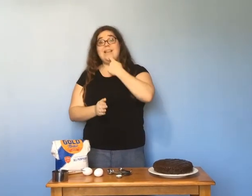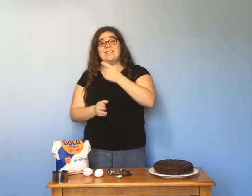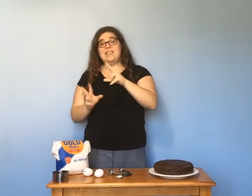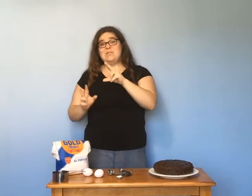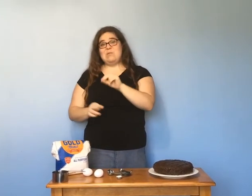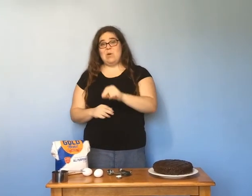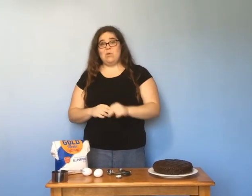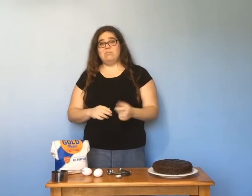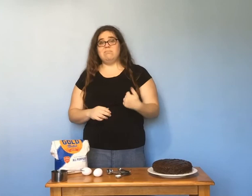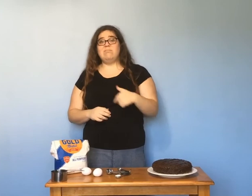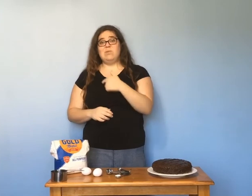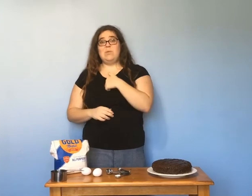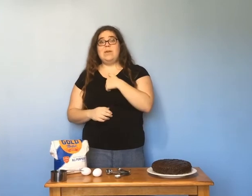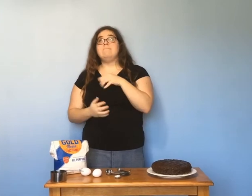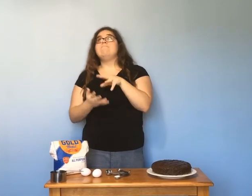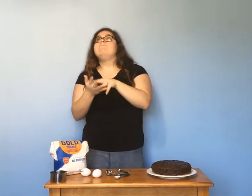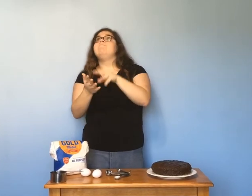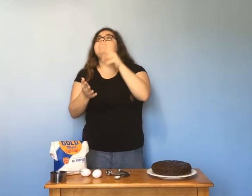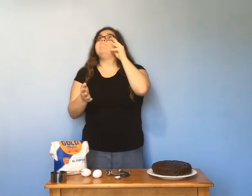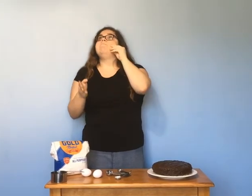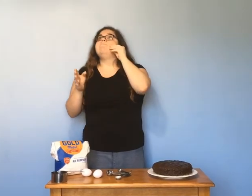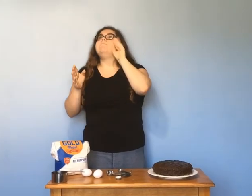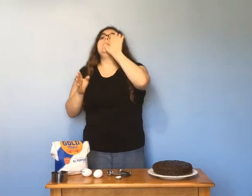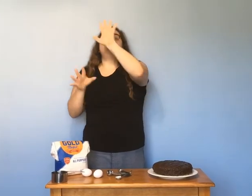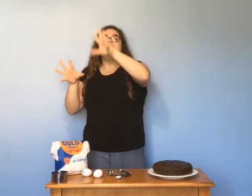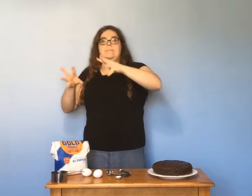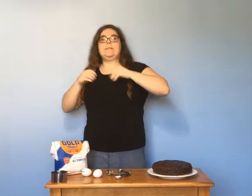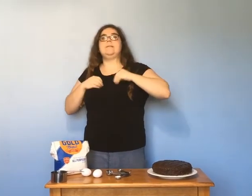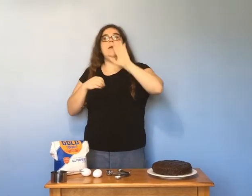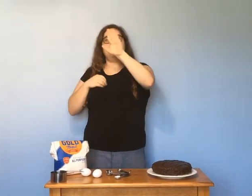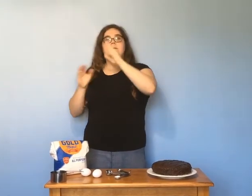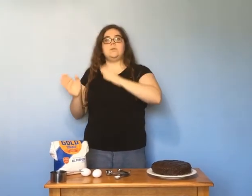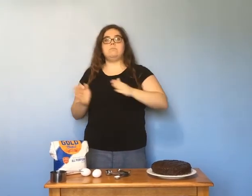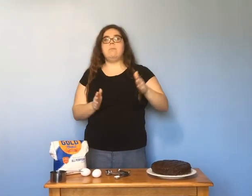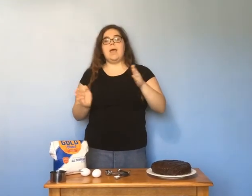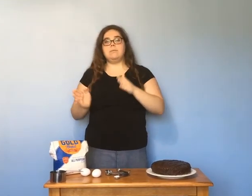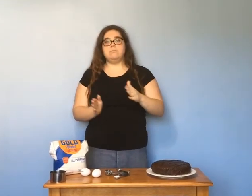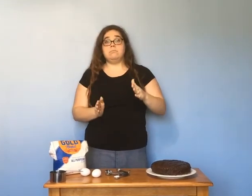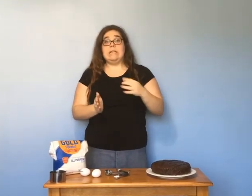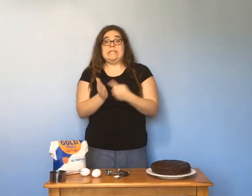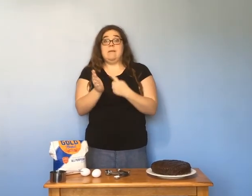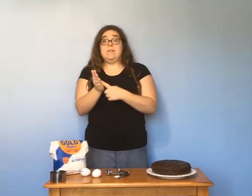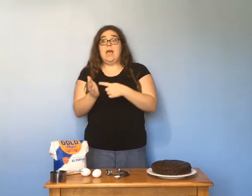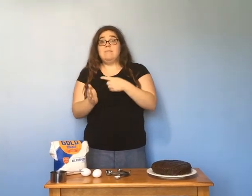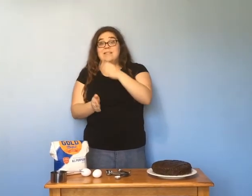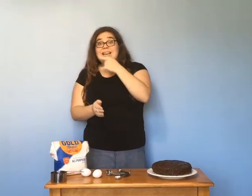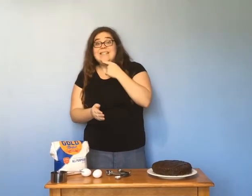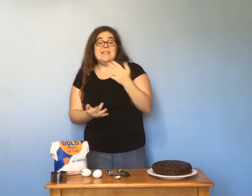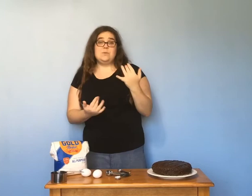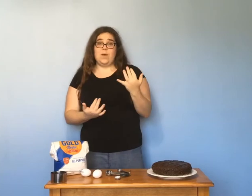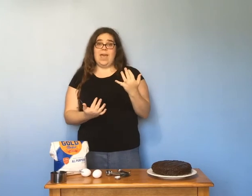when we're praying, God says no. We need to learn to accept His will.